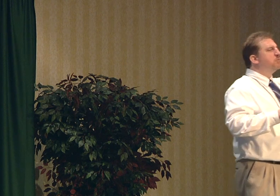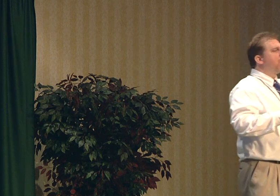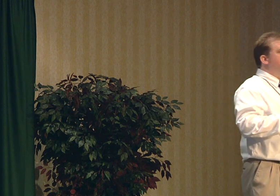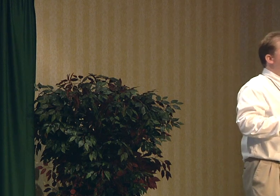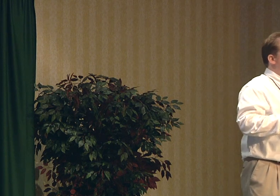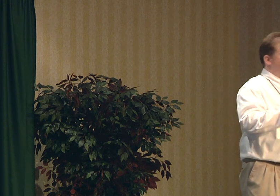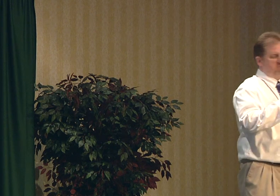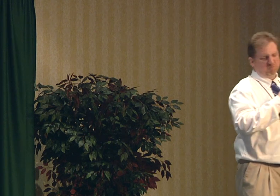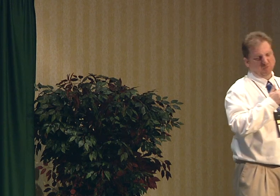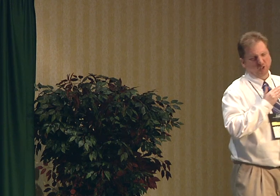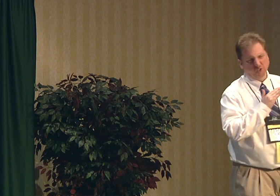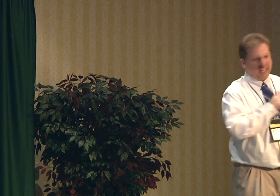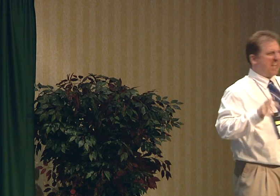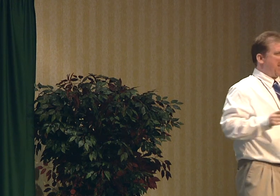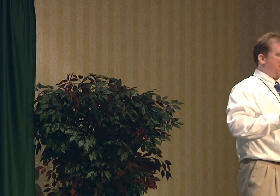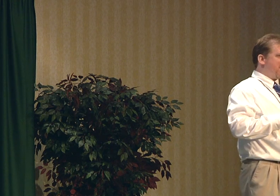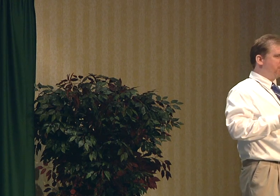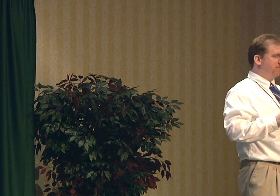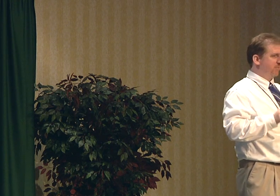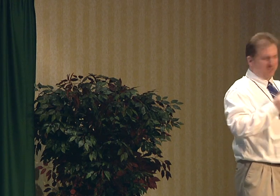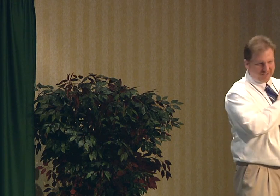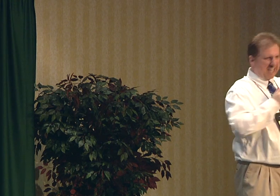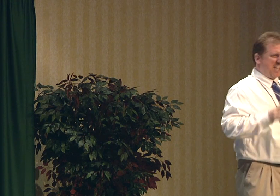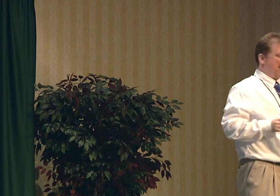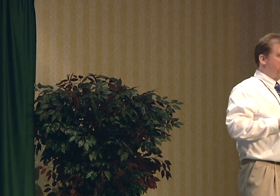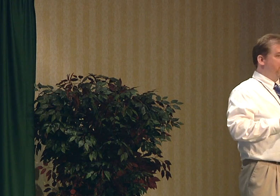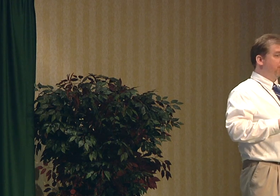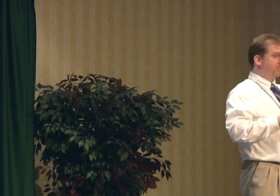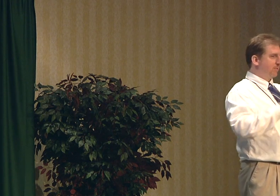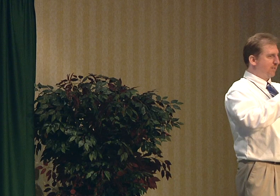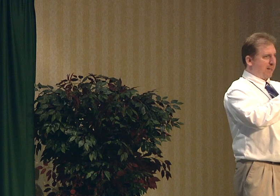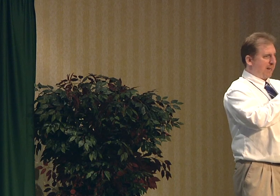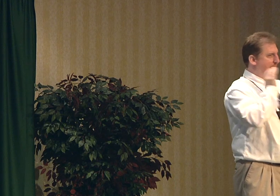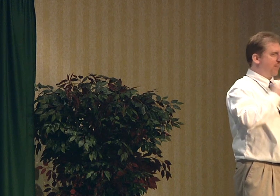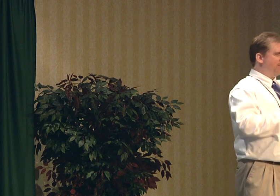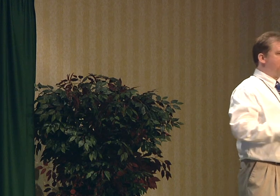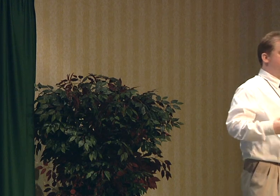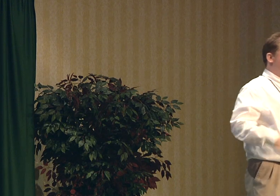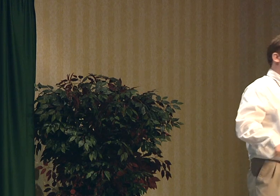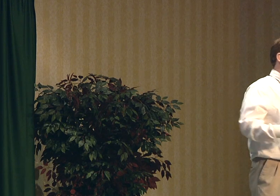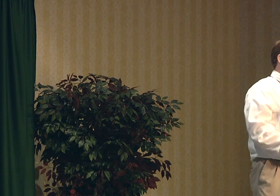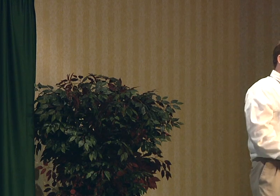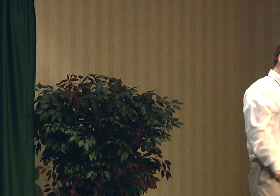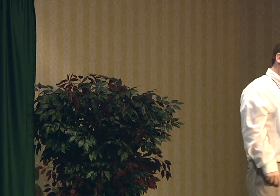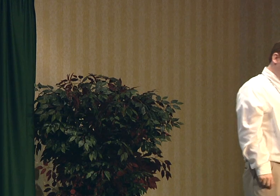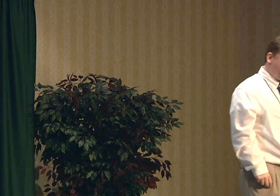scenario. Let's say we have a highly qualified interpreter. interpreter, comprehensive